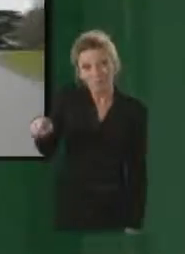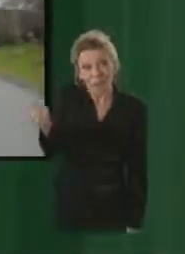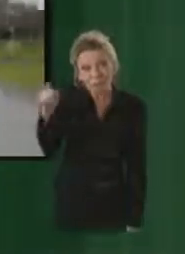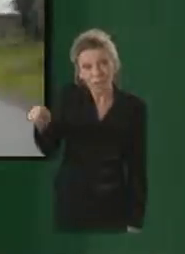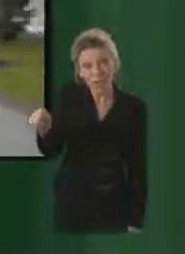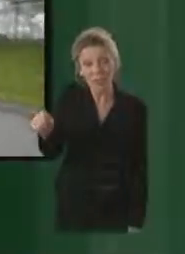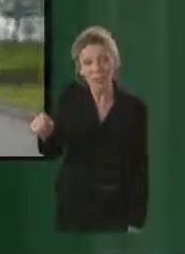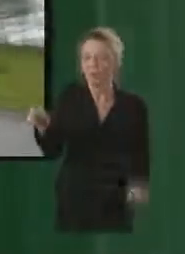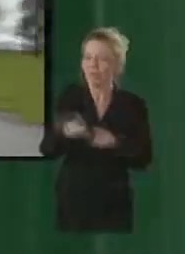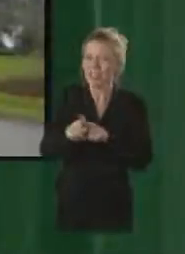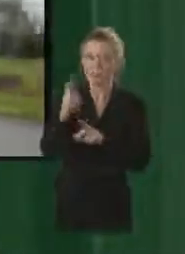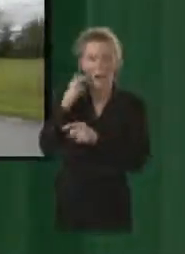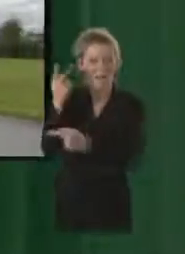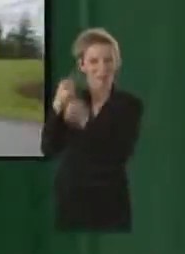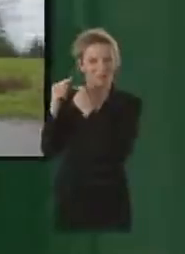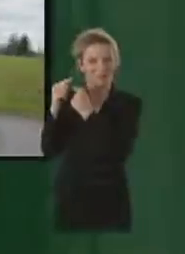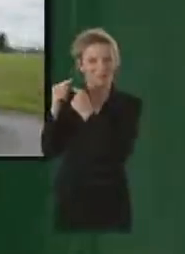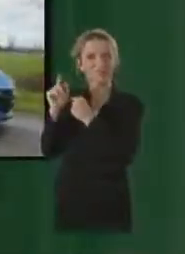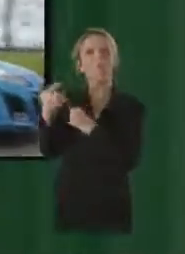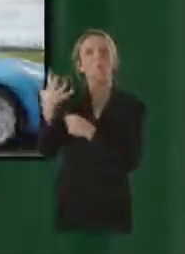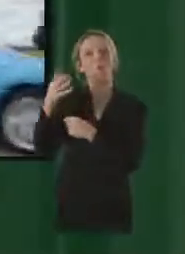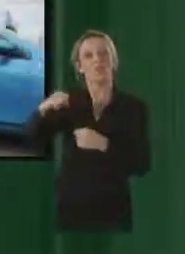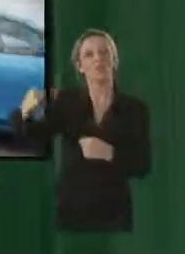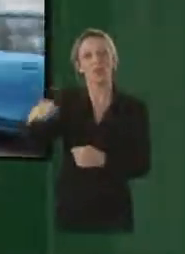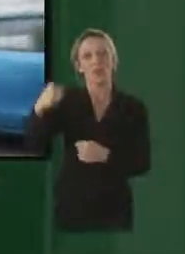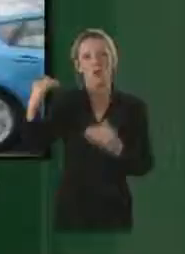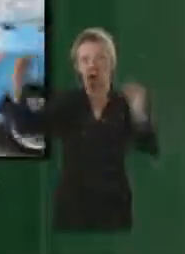former model, will be offered as a 5-door hatchback as well as a 4-door sedan.